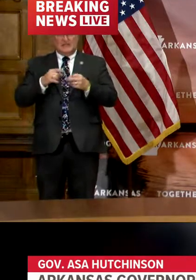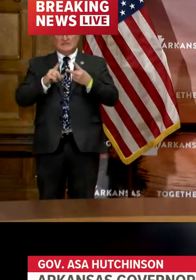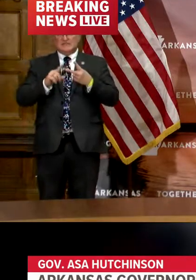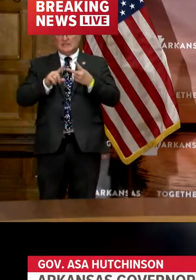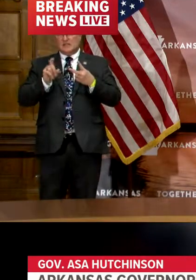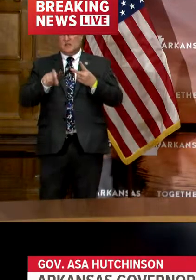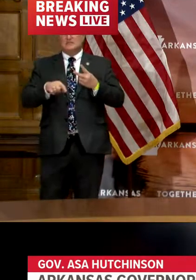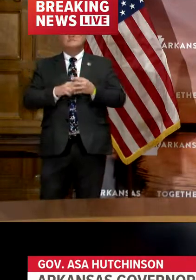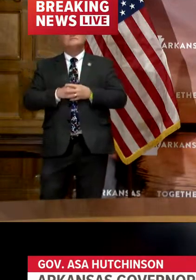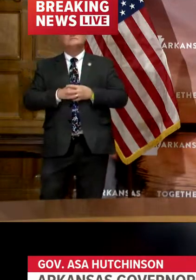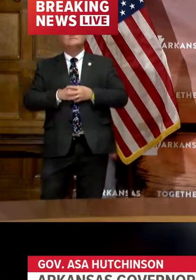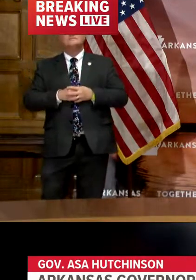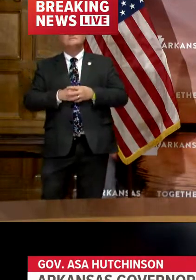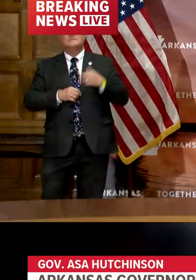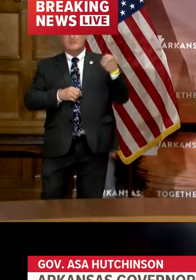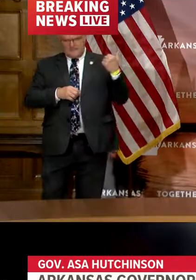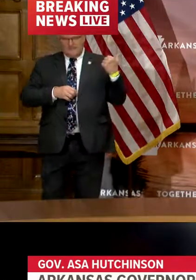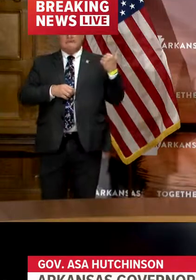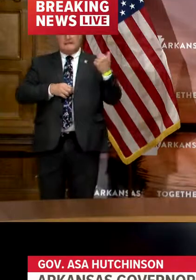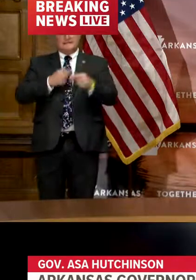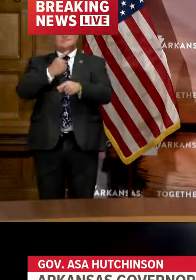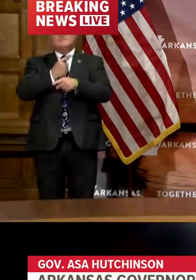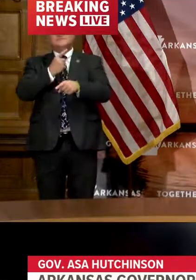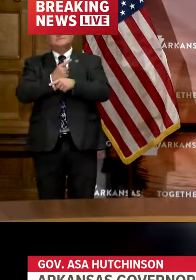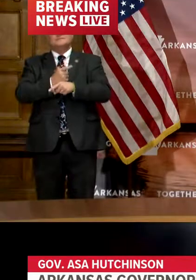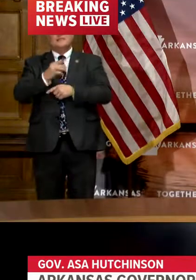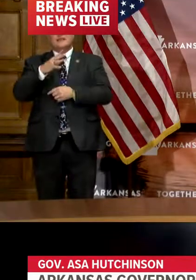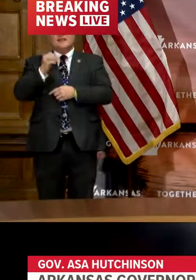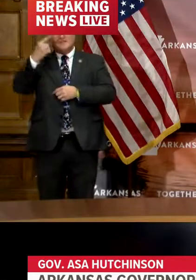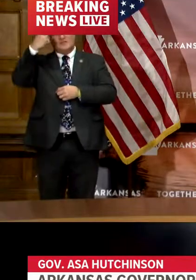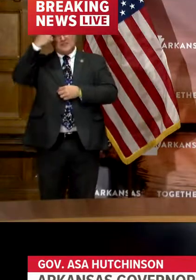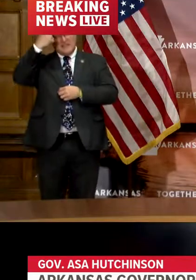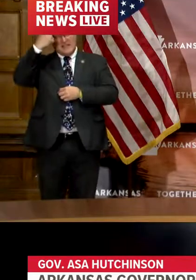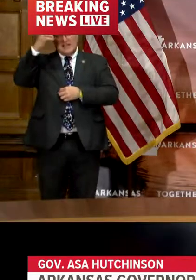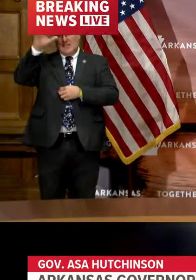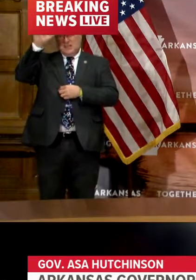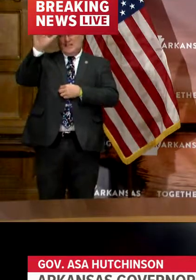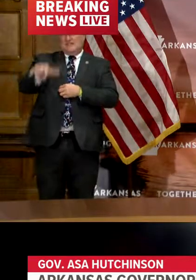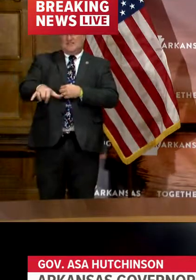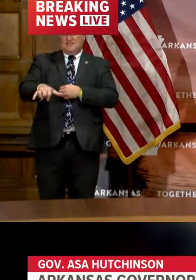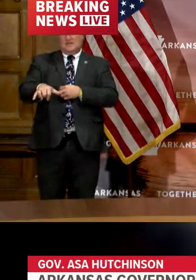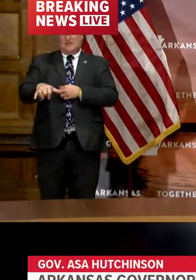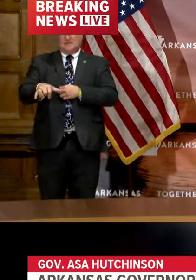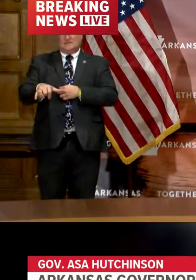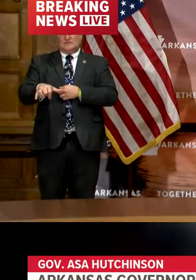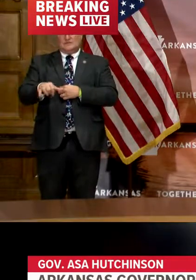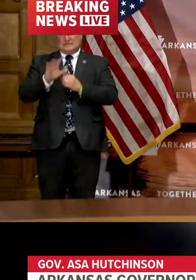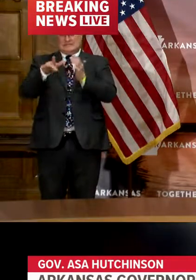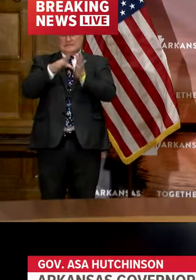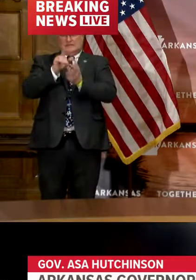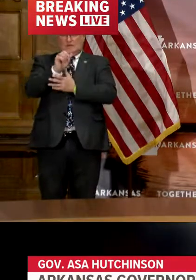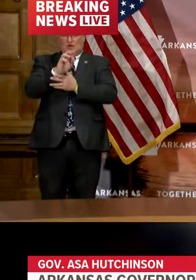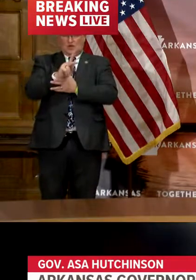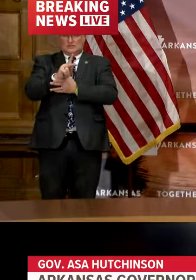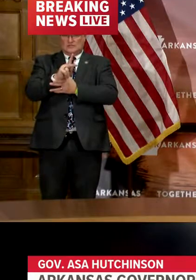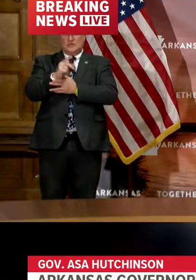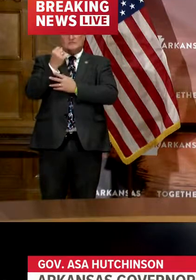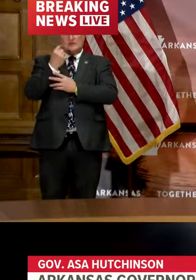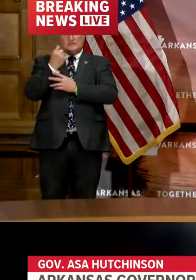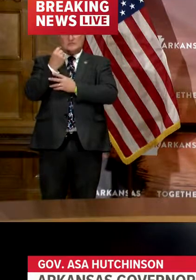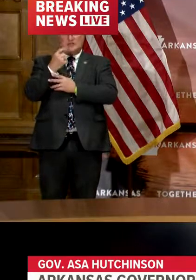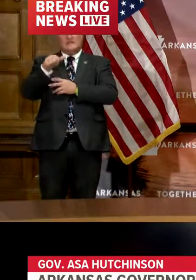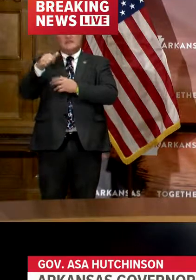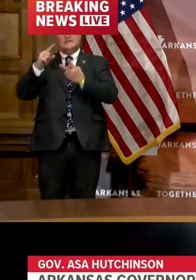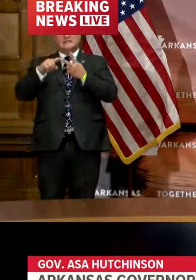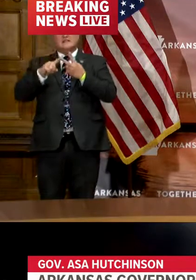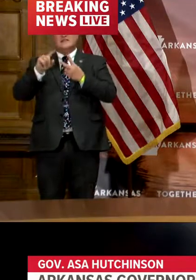do. That's right. And of course, you think, well, those are Central Arkansas. I think you understand. The